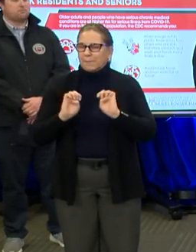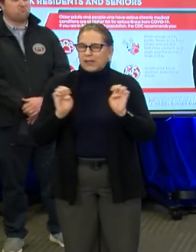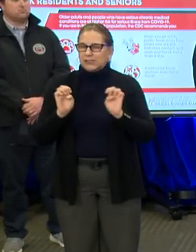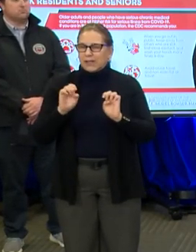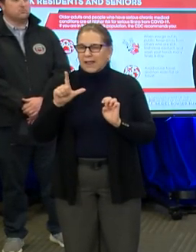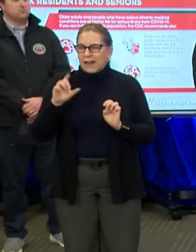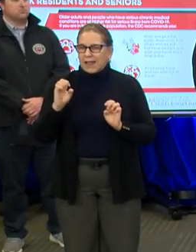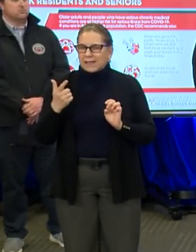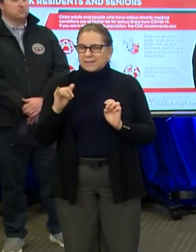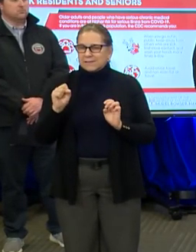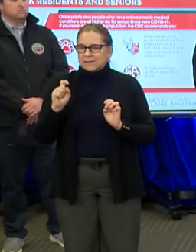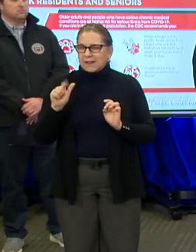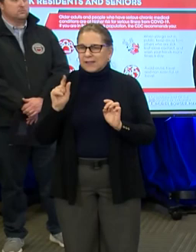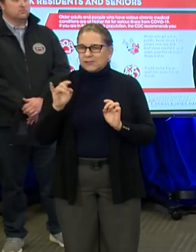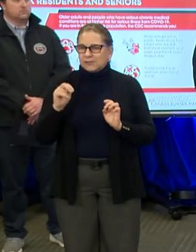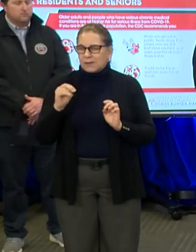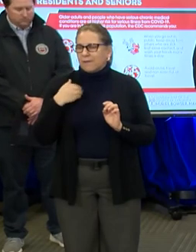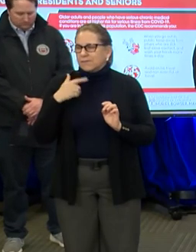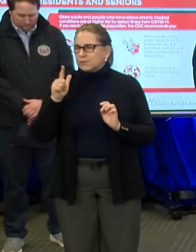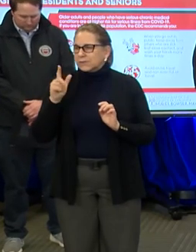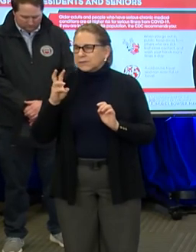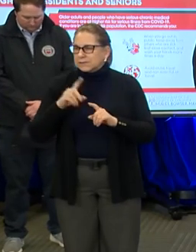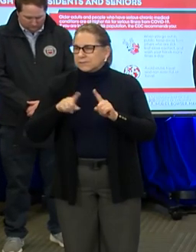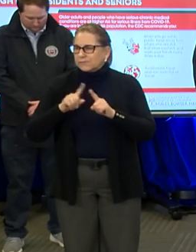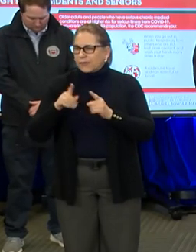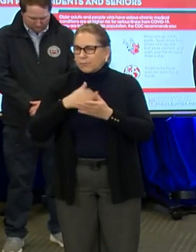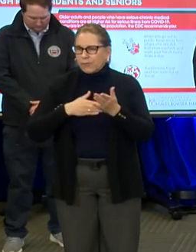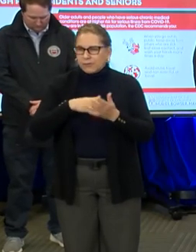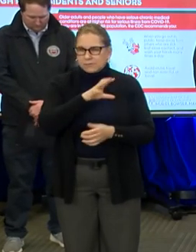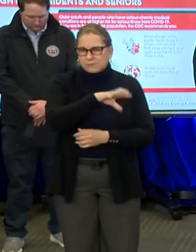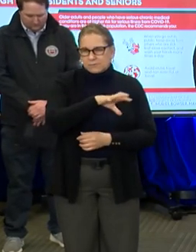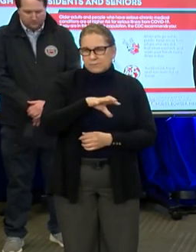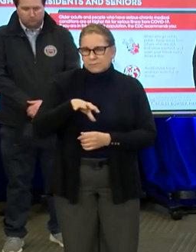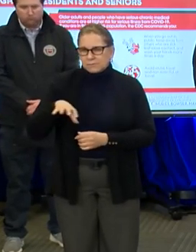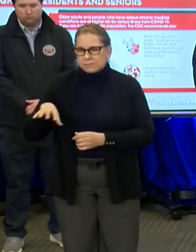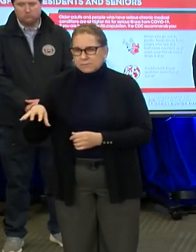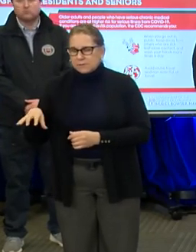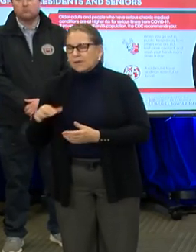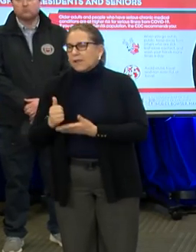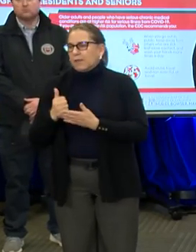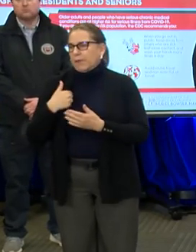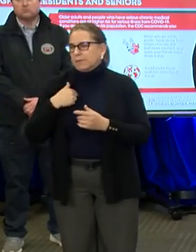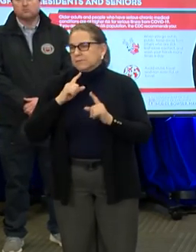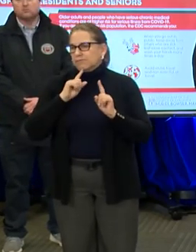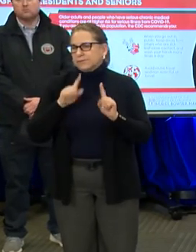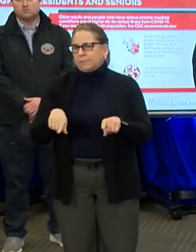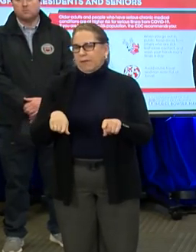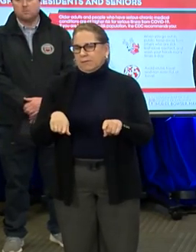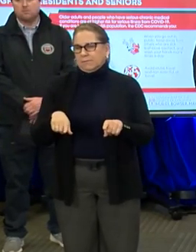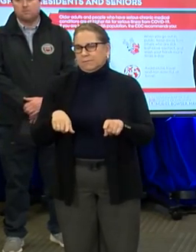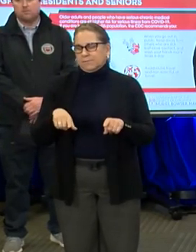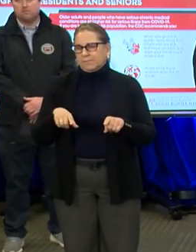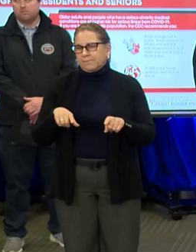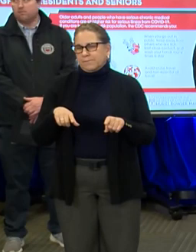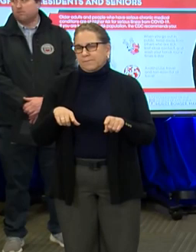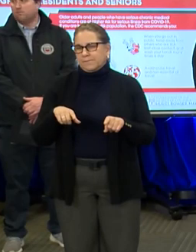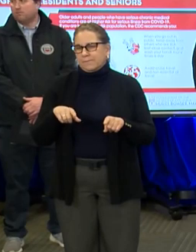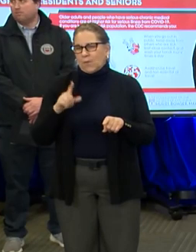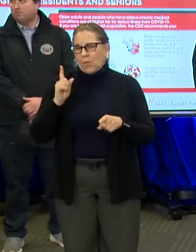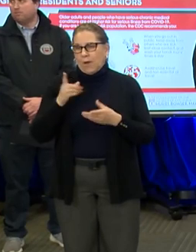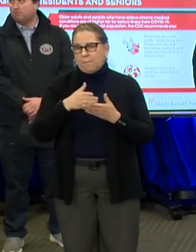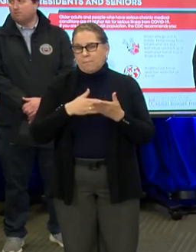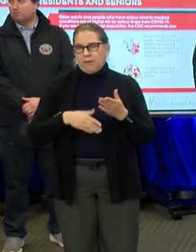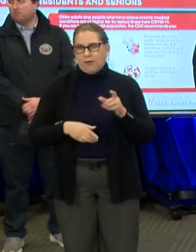total, that are helping us respond to this emergency. One component gave us the authority